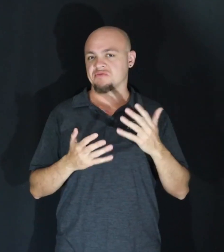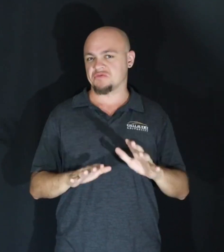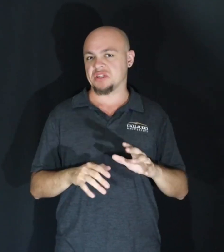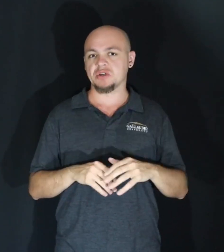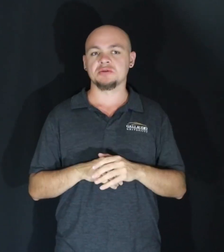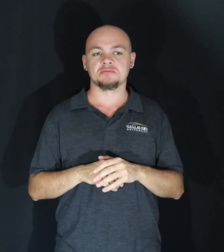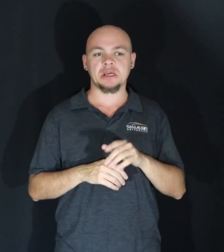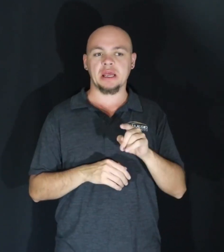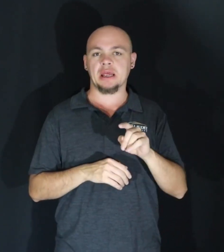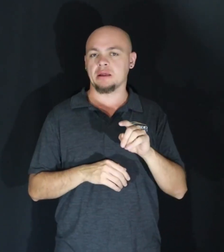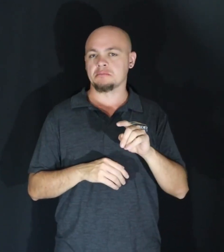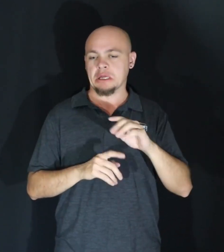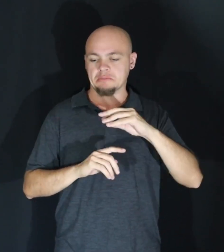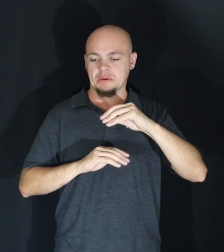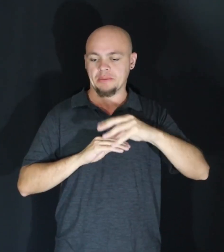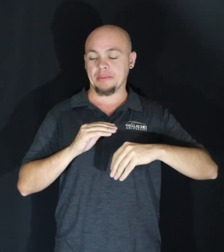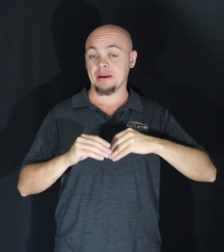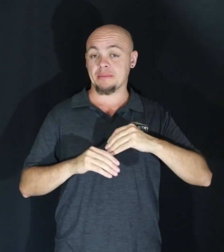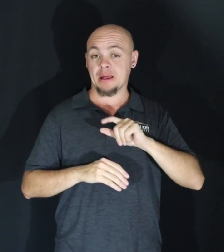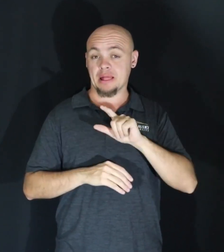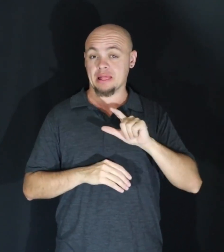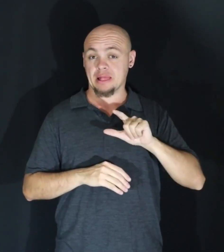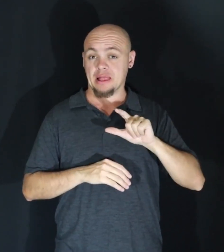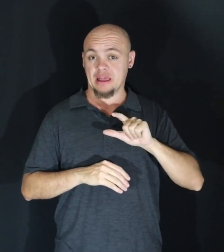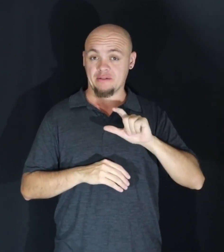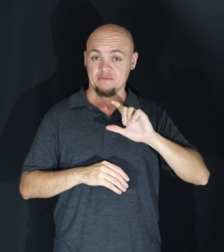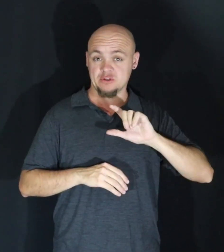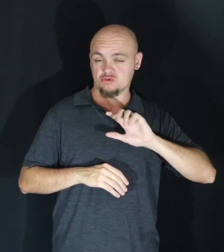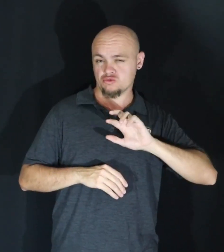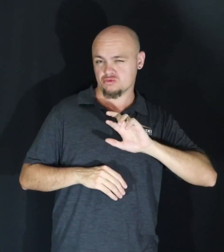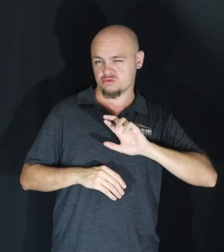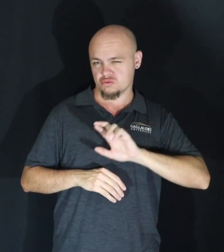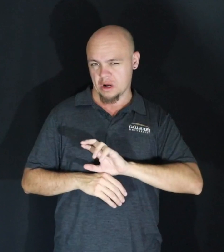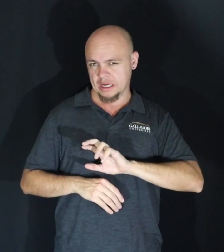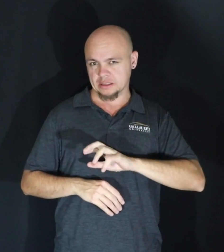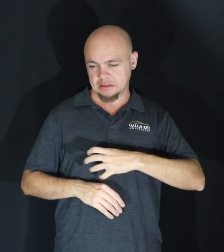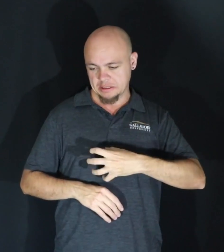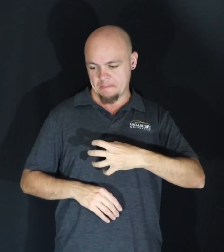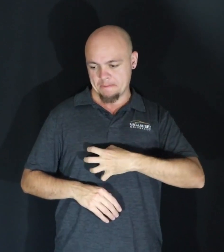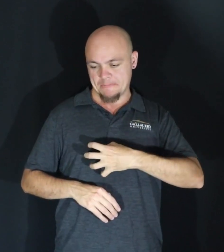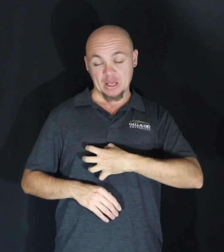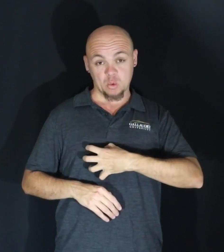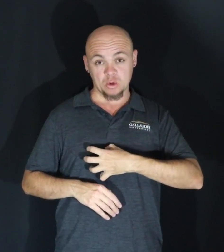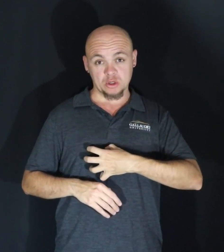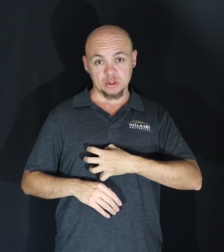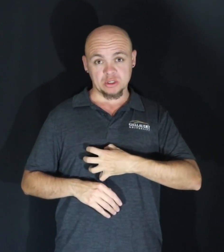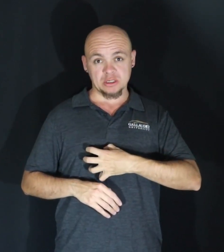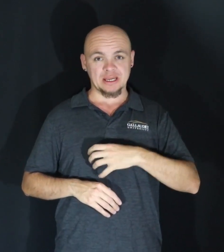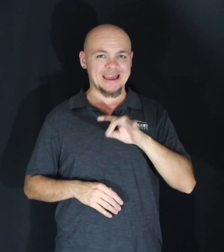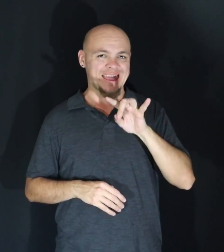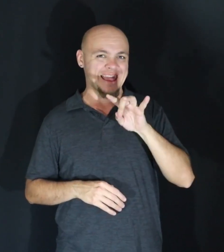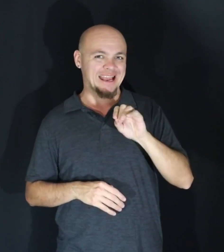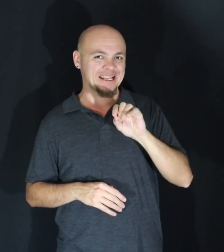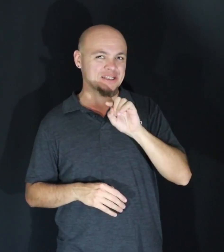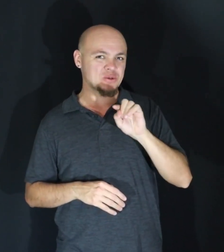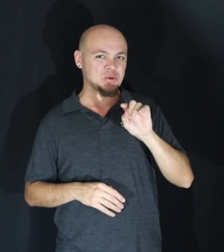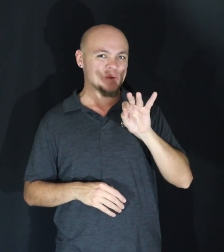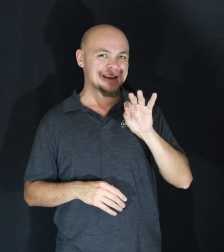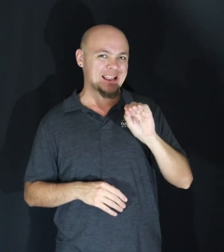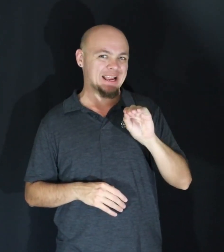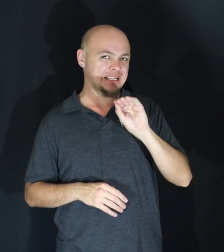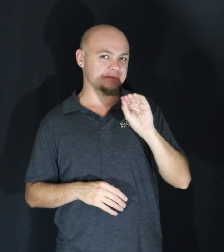angiogram revealed that my left anterior descending artery, the big one, was 80 to 90%